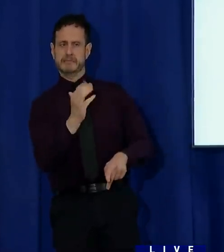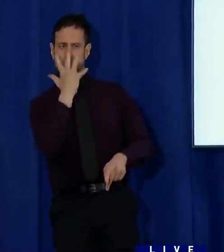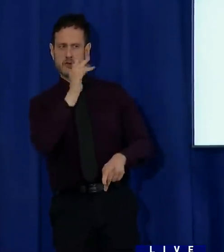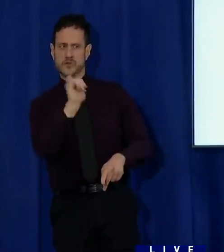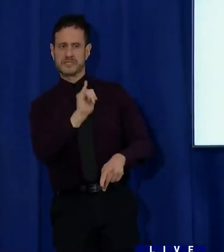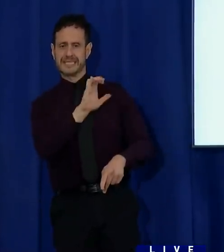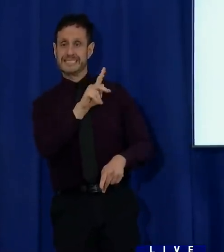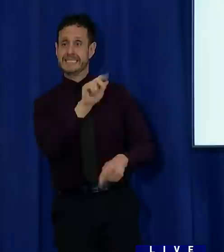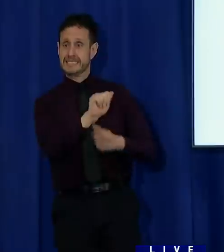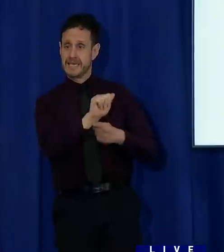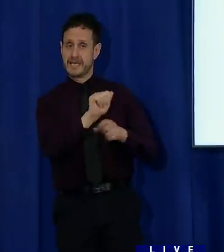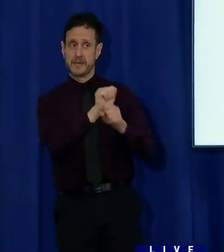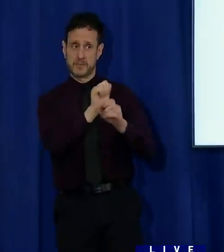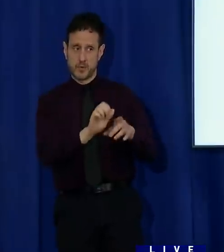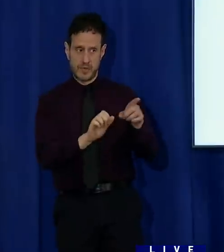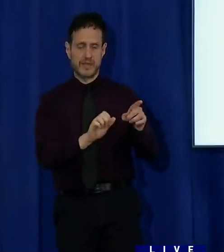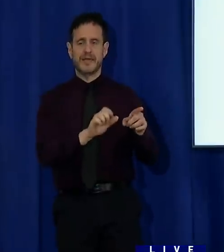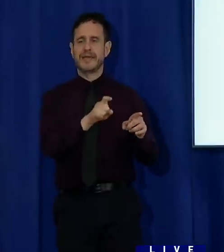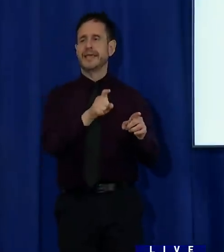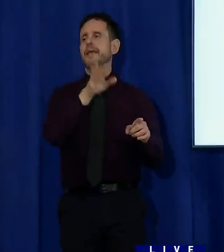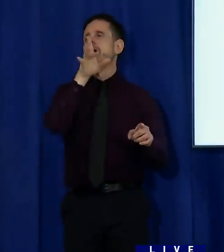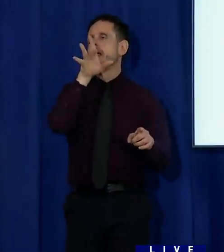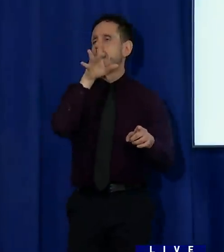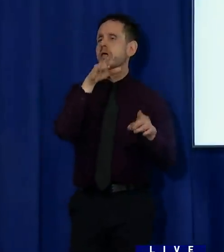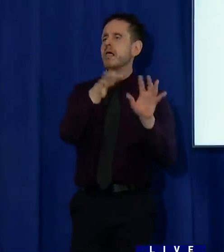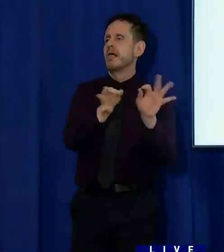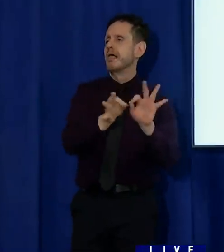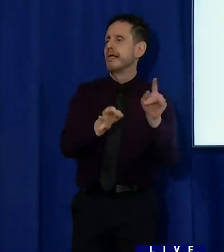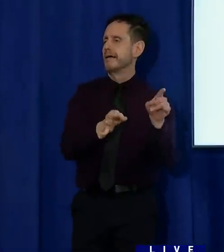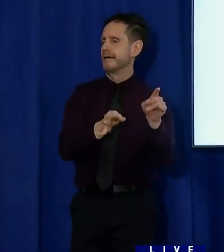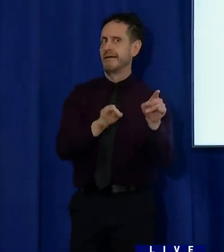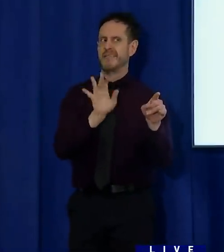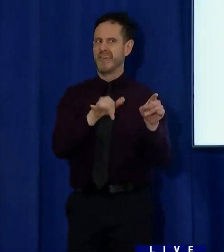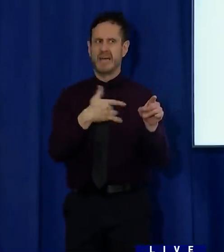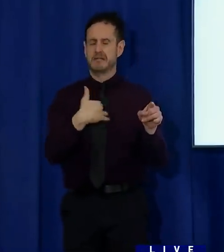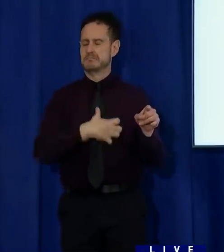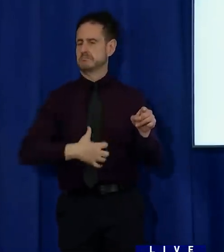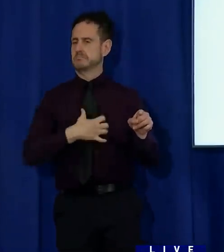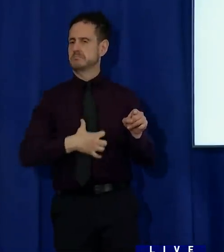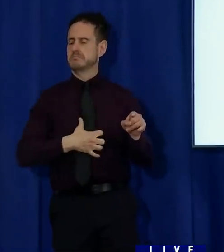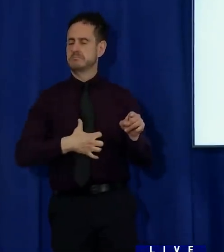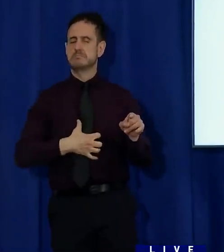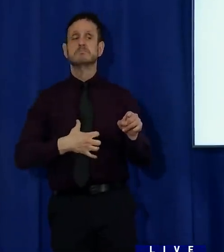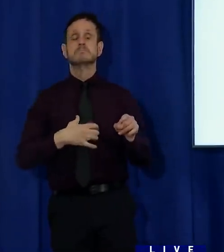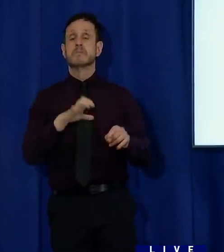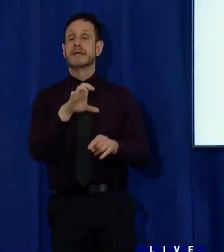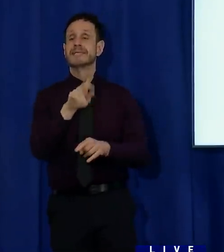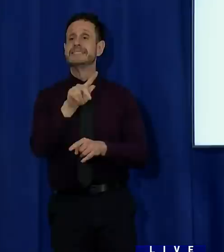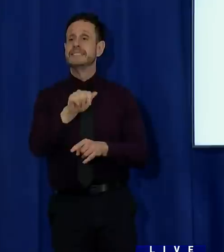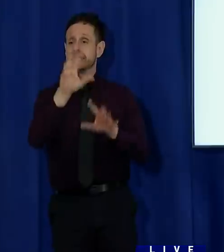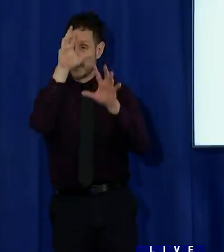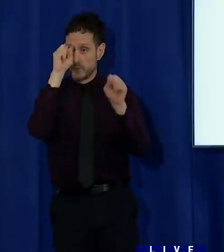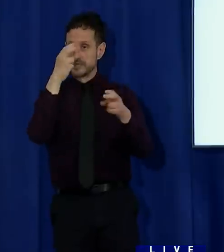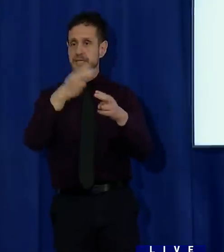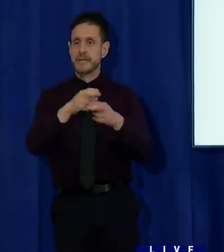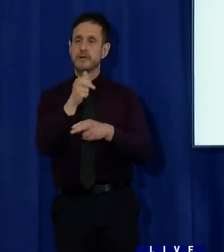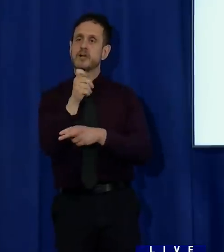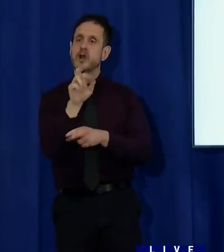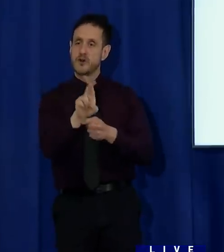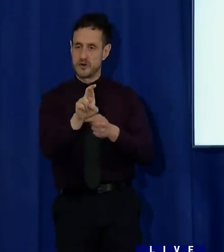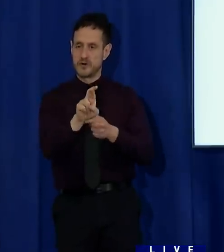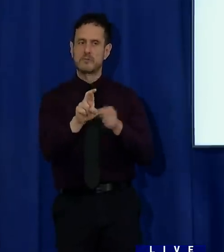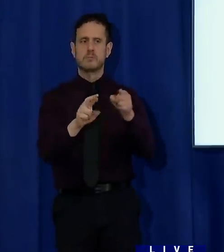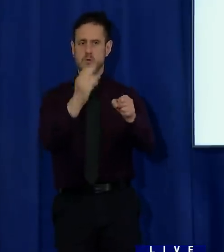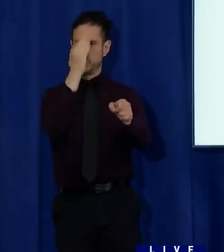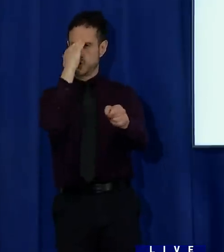that were spoken. I can tell you that President Carter of the CTA is very well aware of it. There's